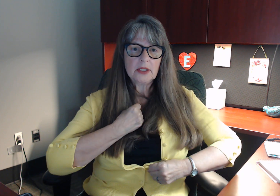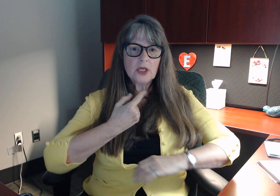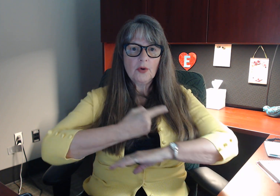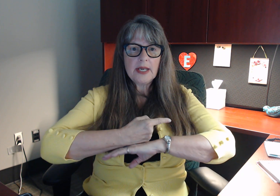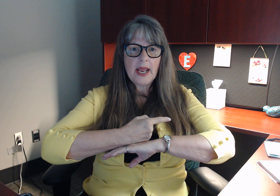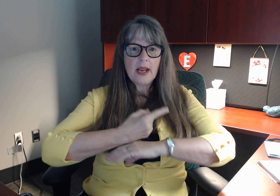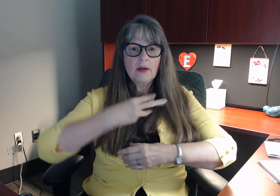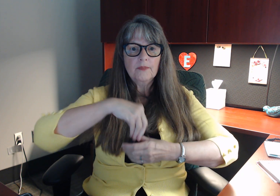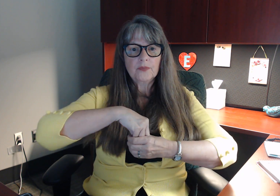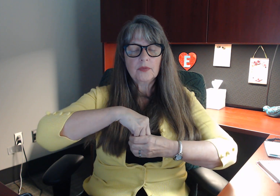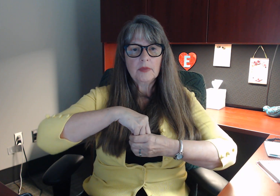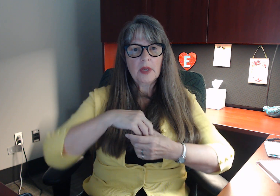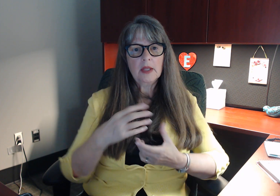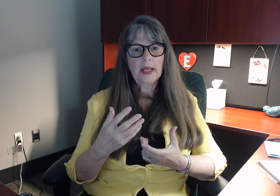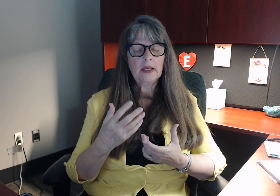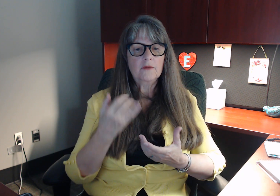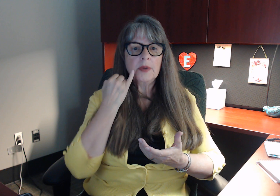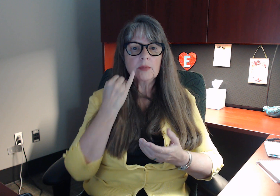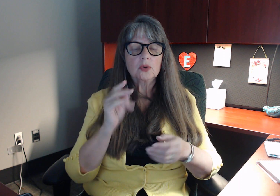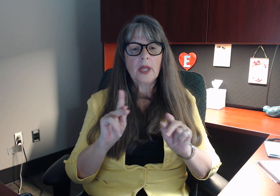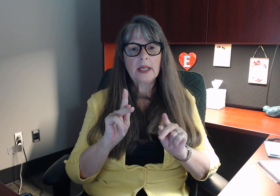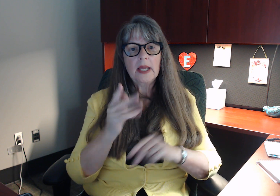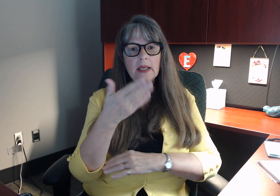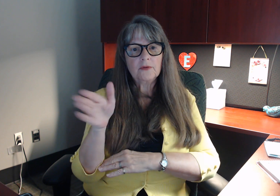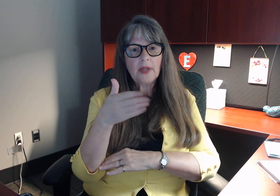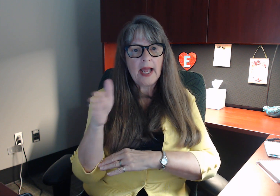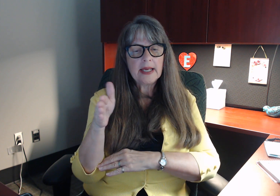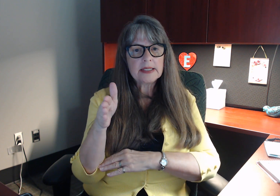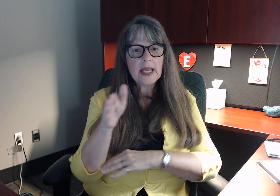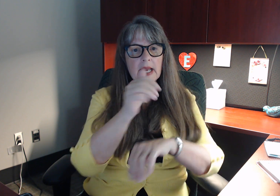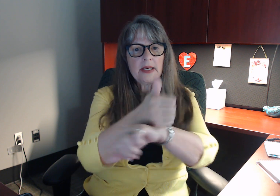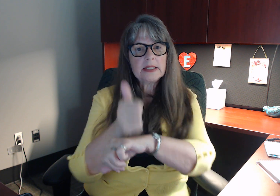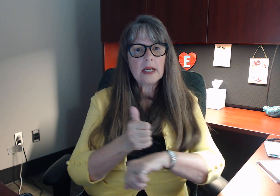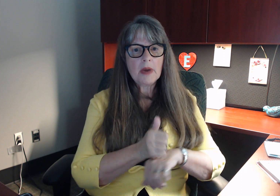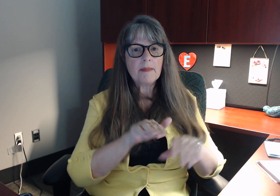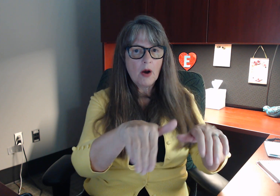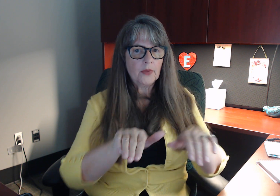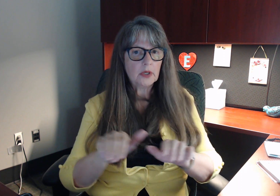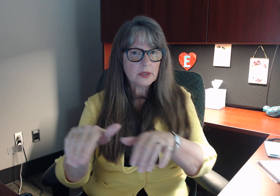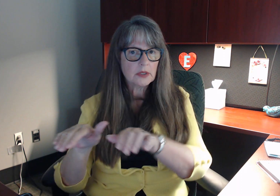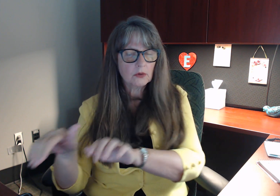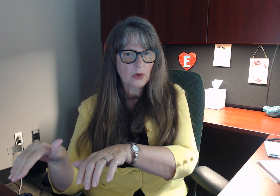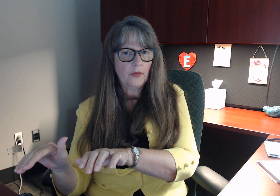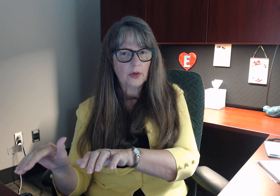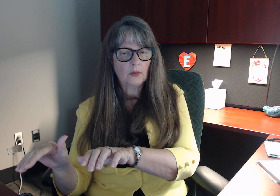ex-military day, like if people like get flags and they set them up on the graves,